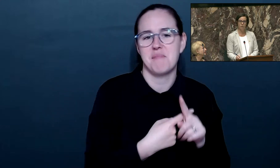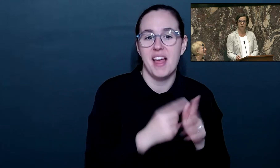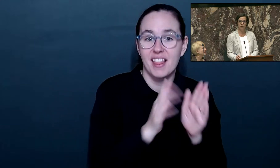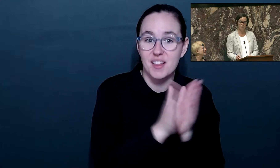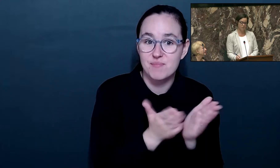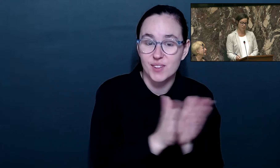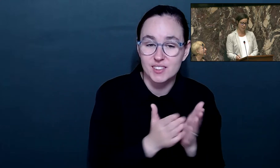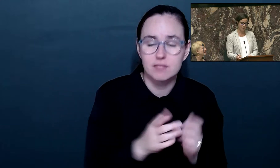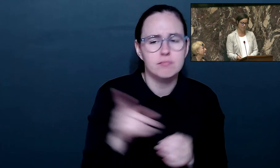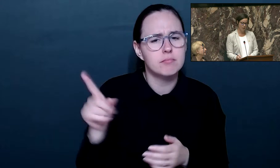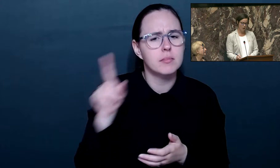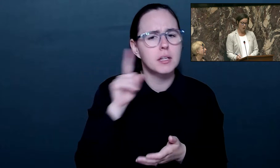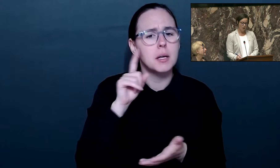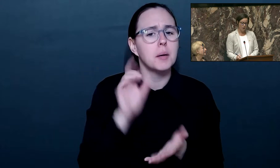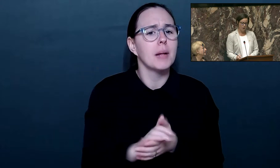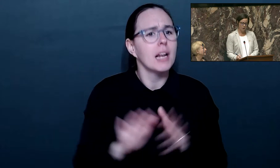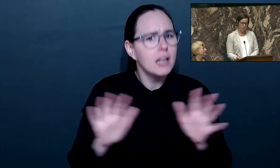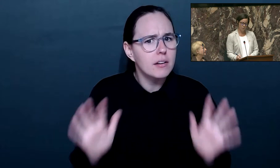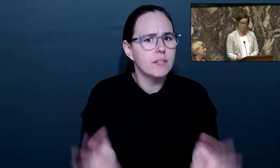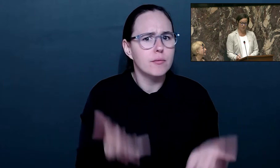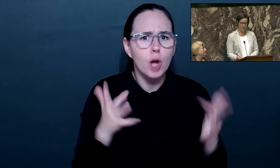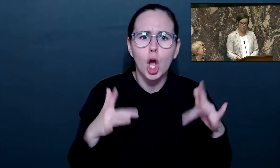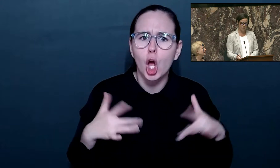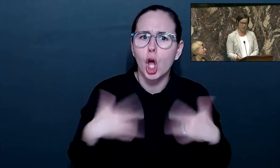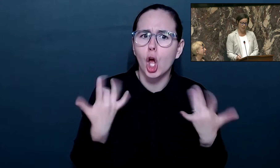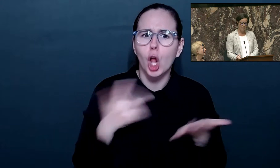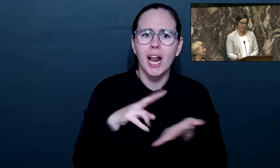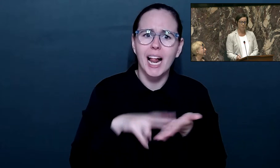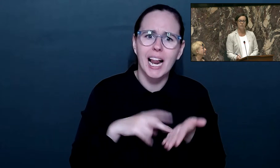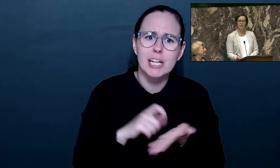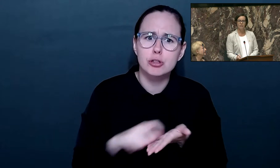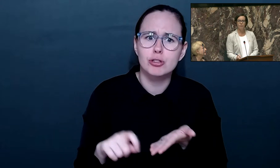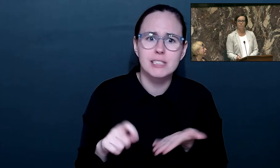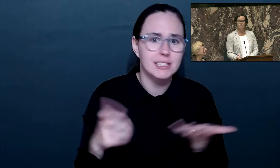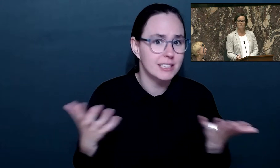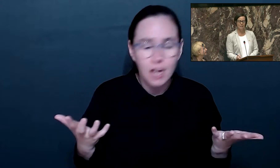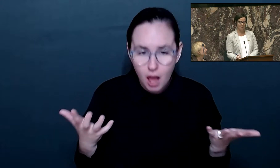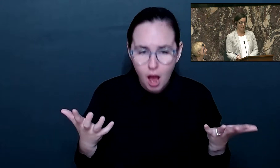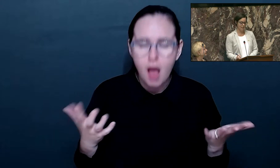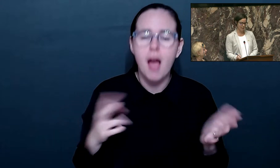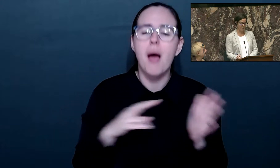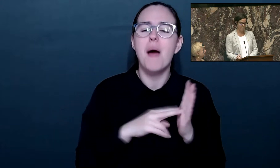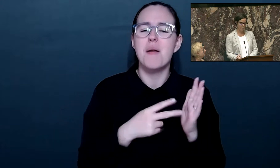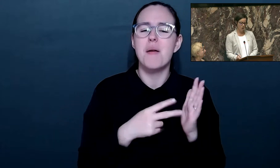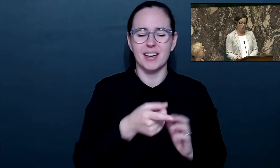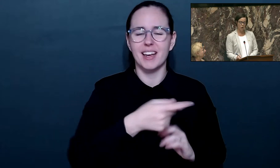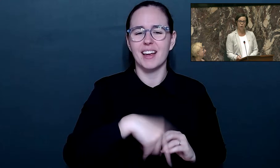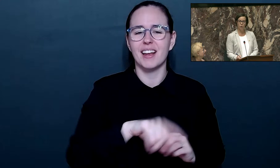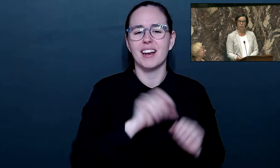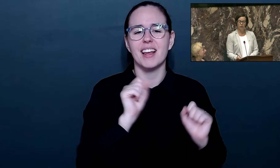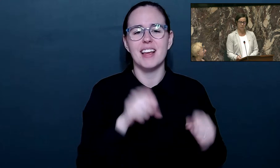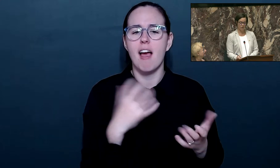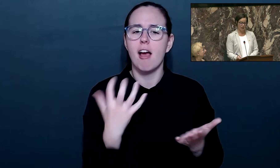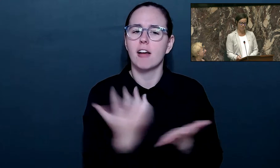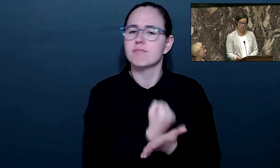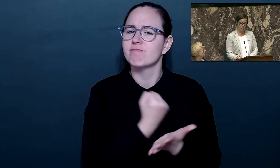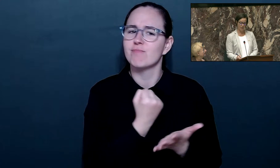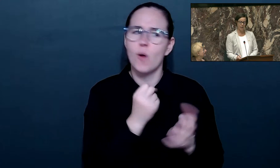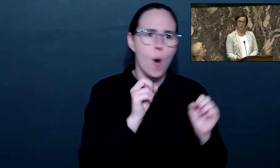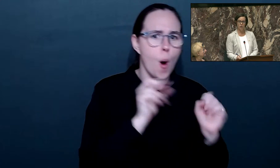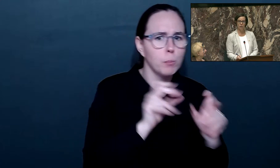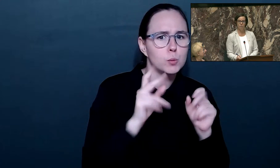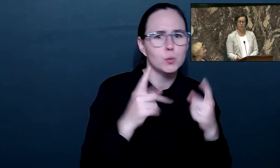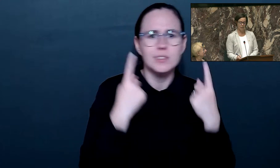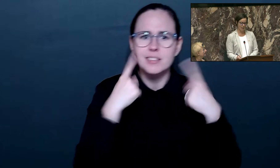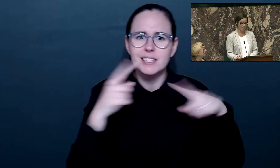the opportunity to receive through her foundation, that will set them up to succeed in life. Her goal is for every child